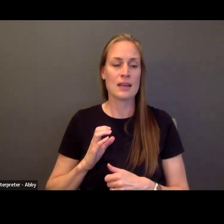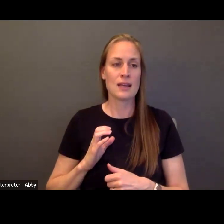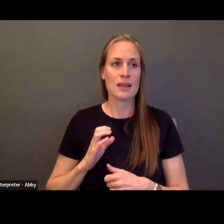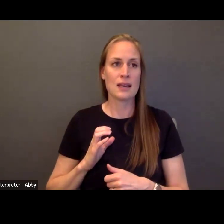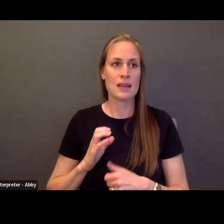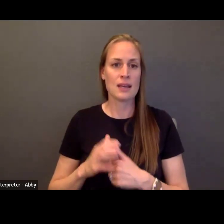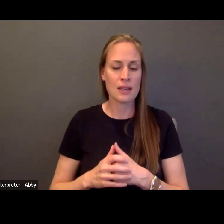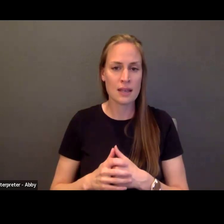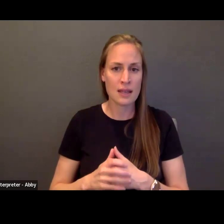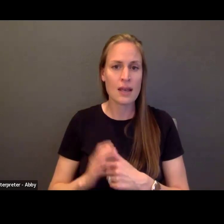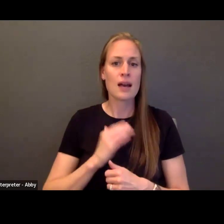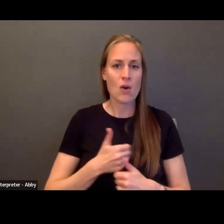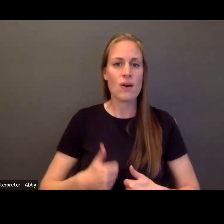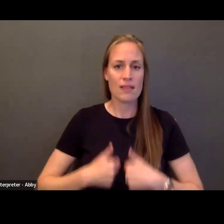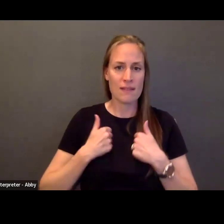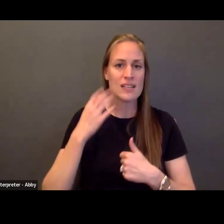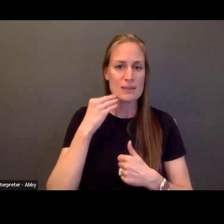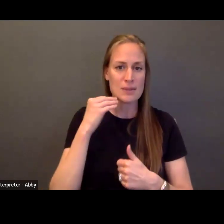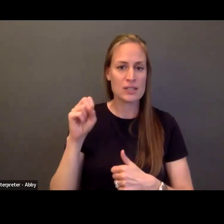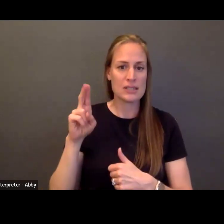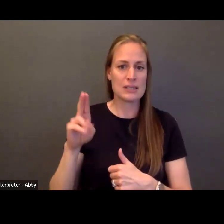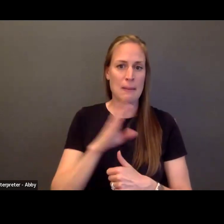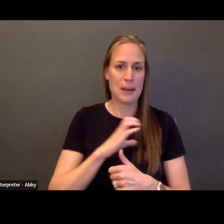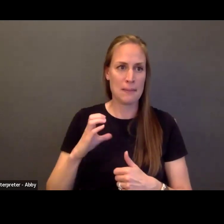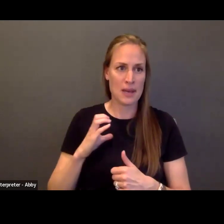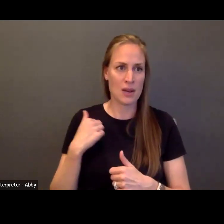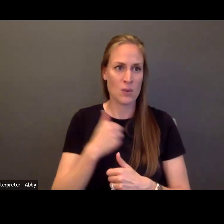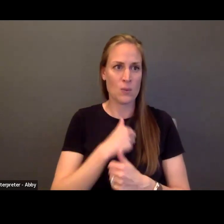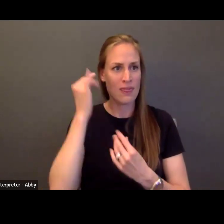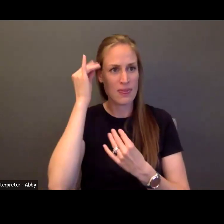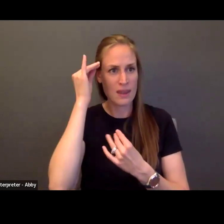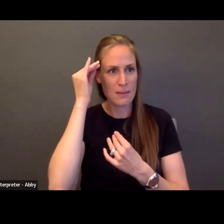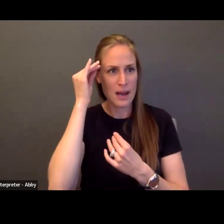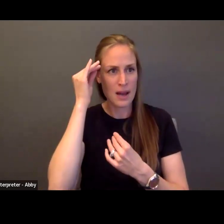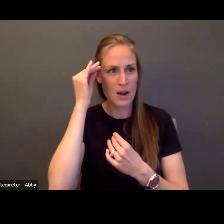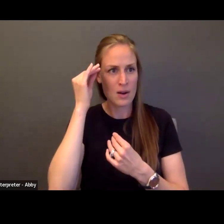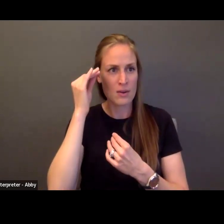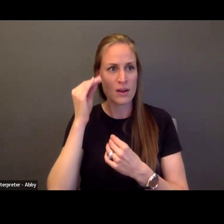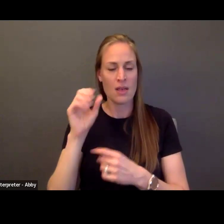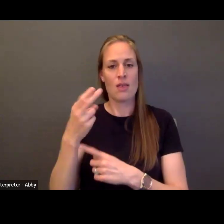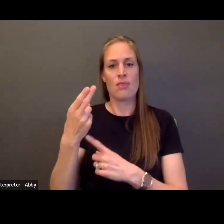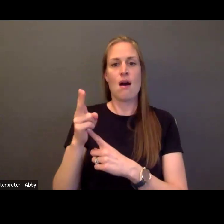in our lived experience subcommittee, we think the Hub Park is doing good work. Has